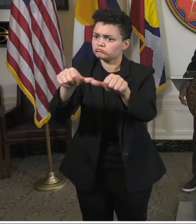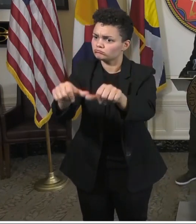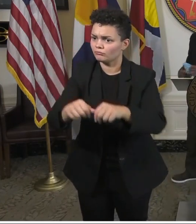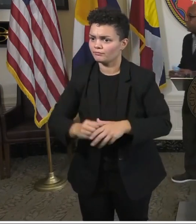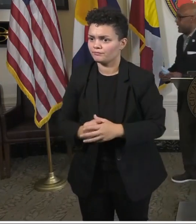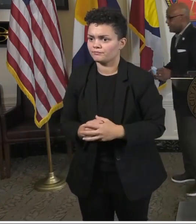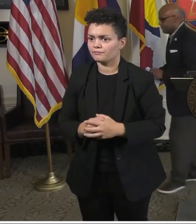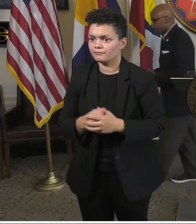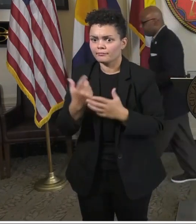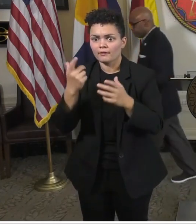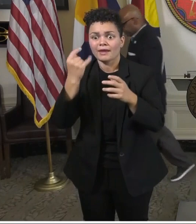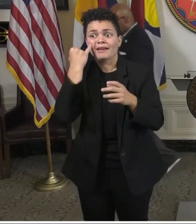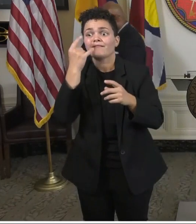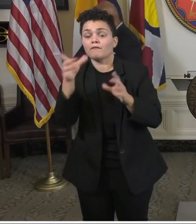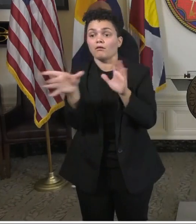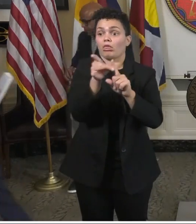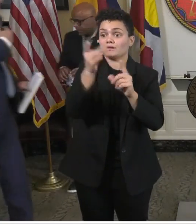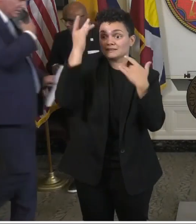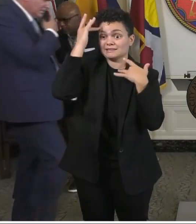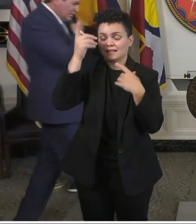Anything additional you'd like to add to that, Bob?